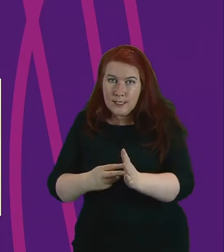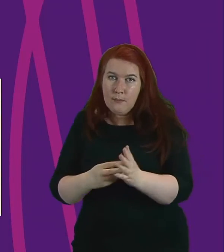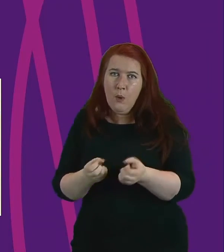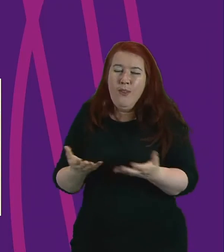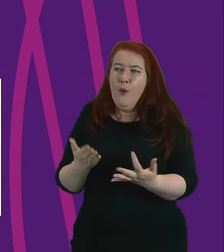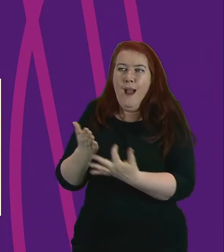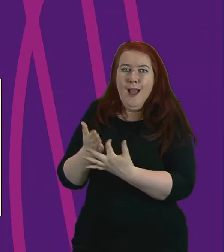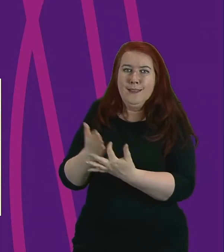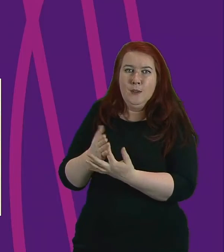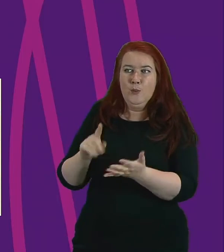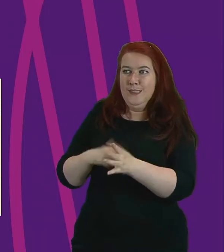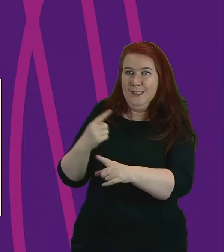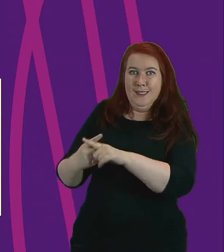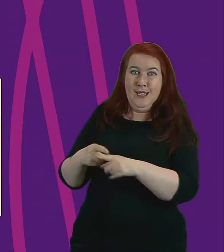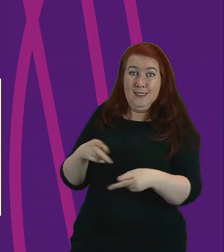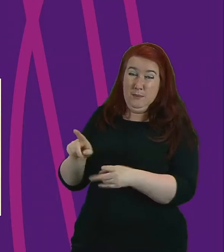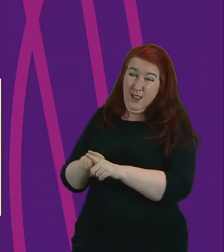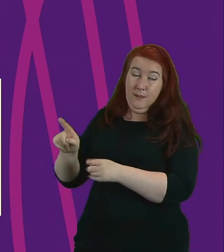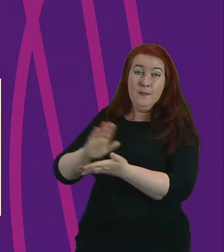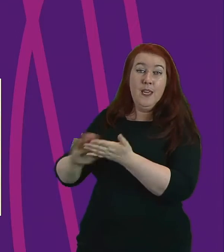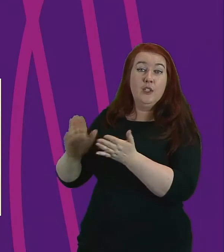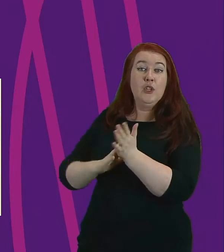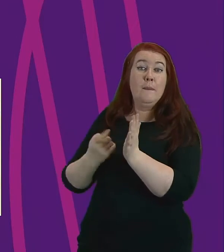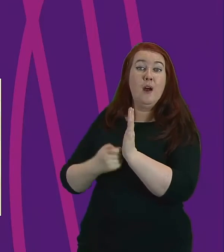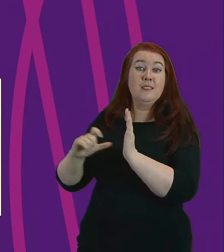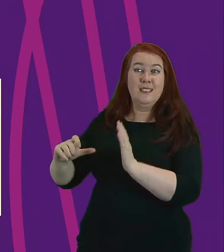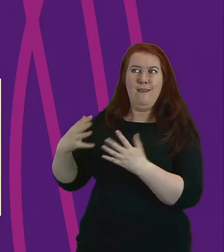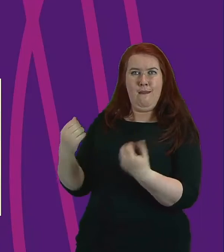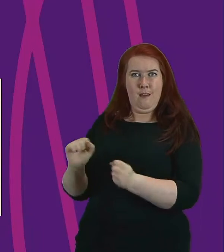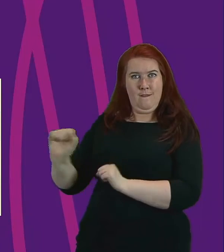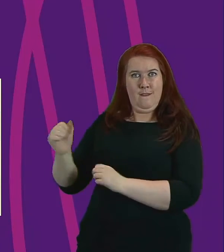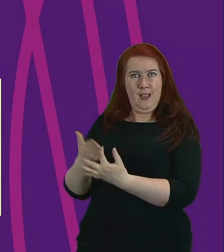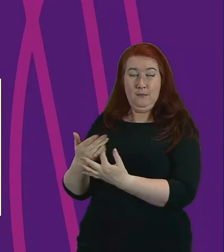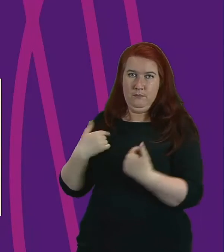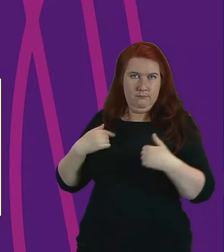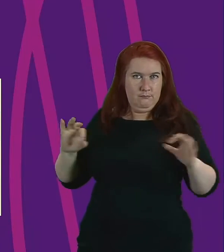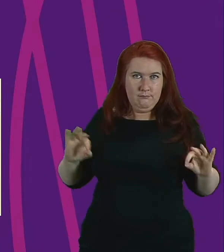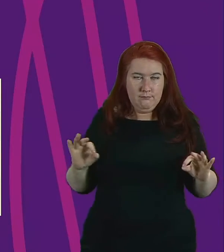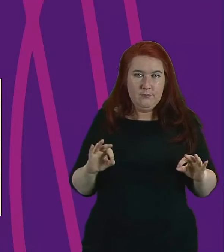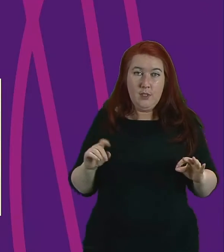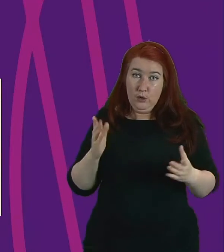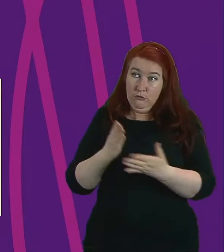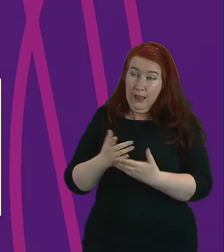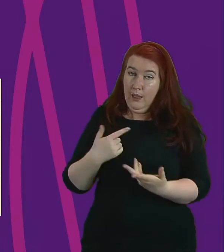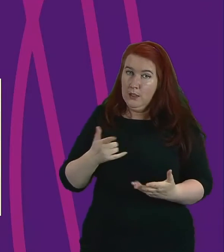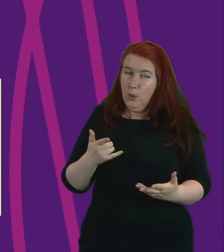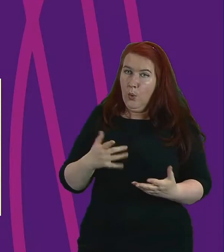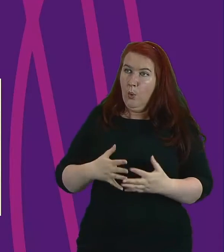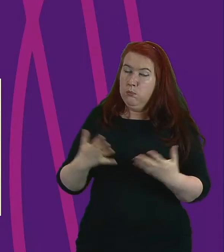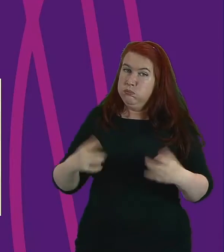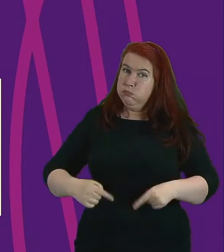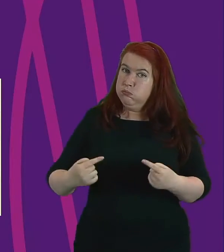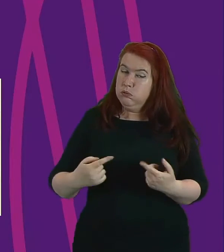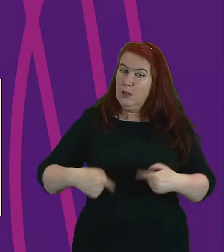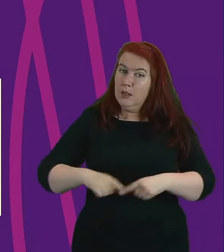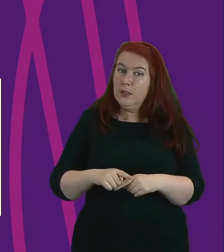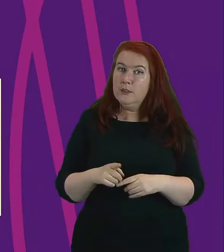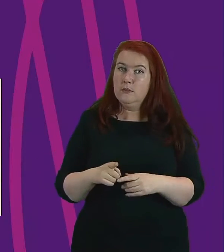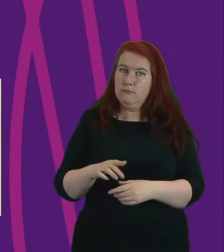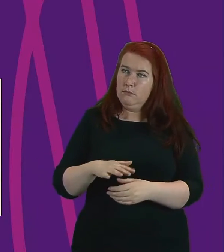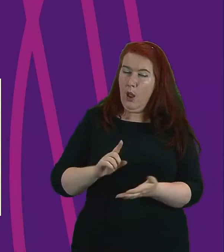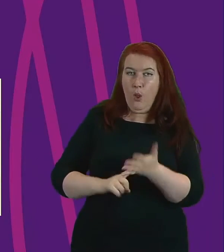like HMRC and reaching some of the smallest businesses has tested all of our systems. Local authority staff, enterprise